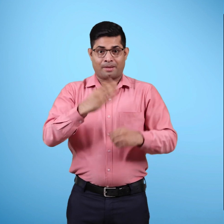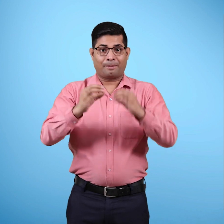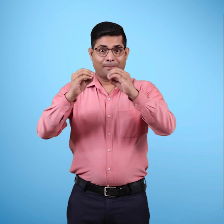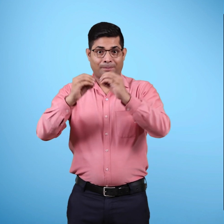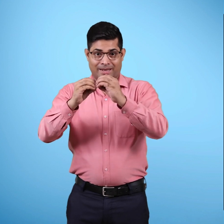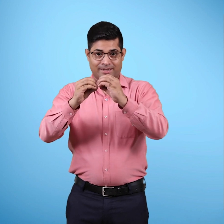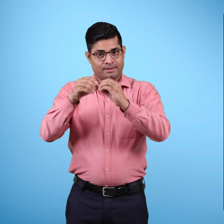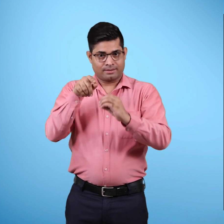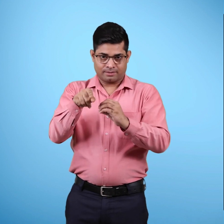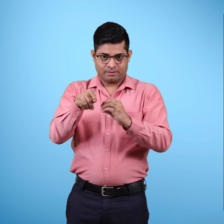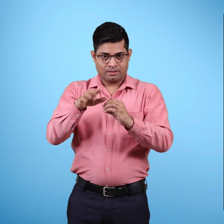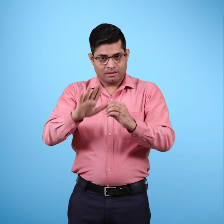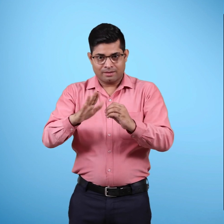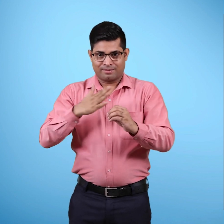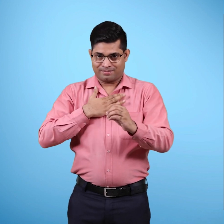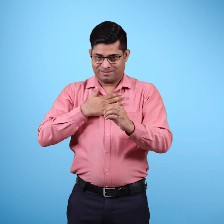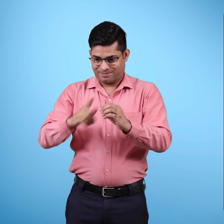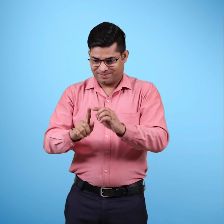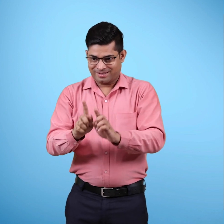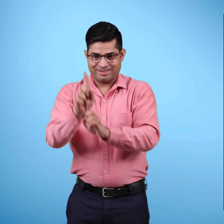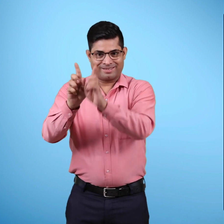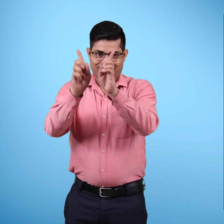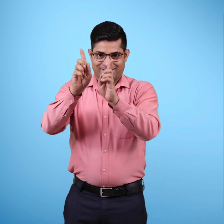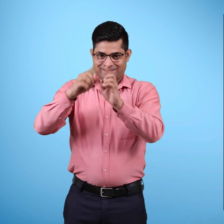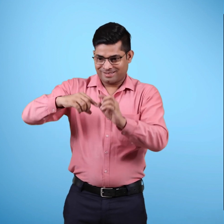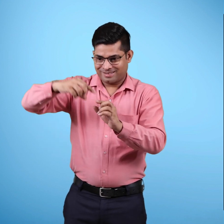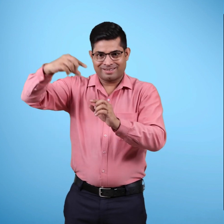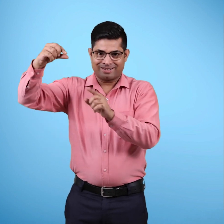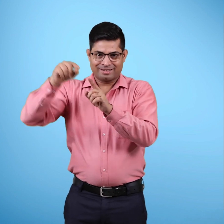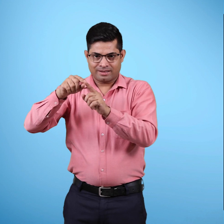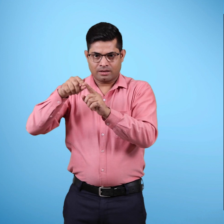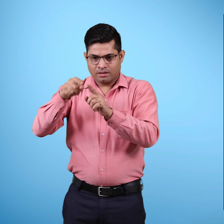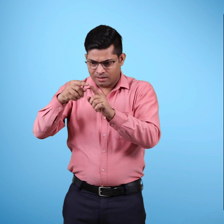What kind of venation do you see for plants of Group B?